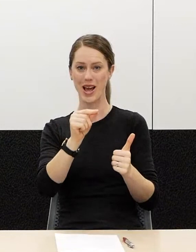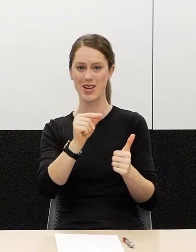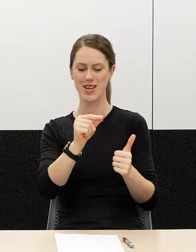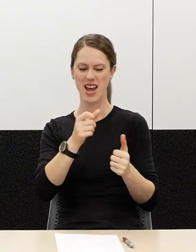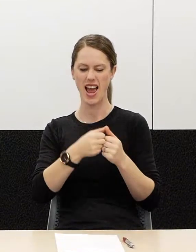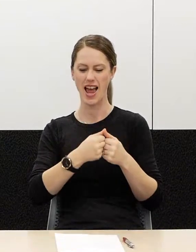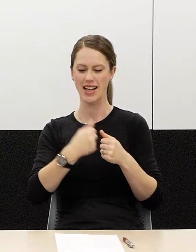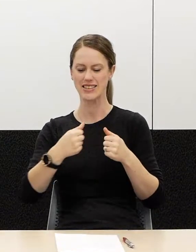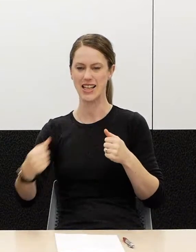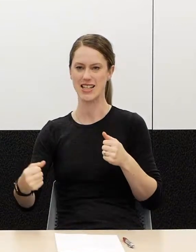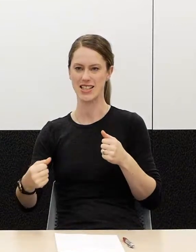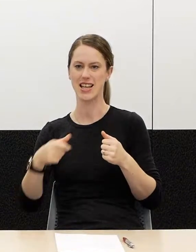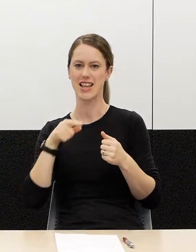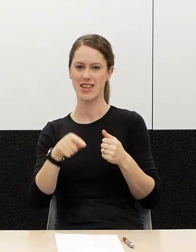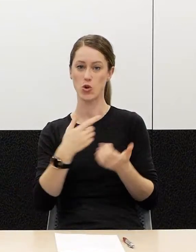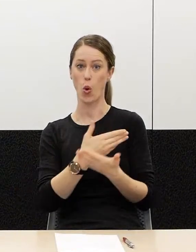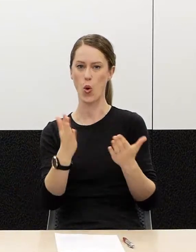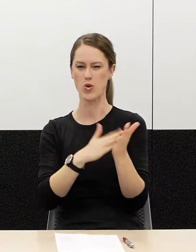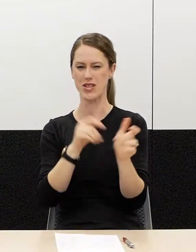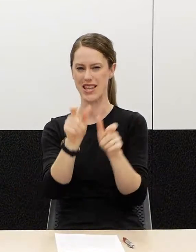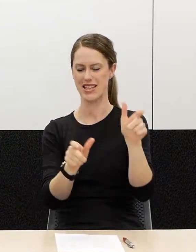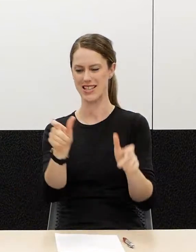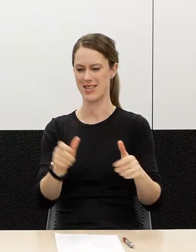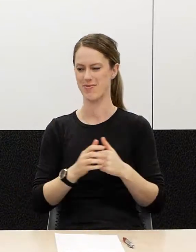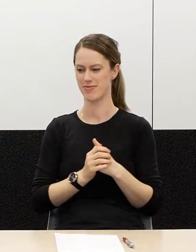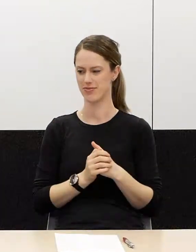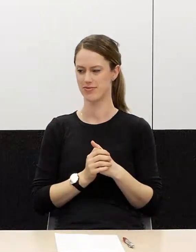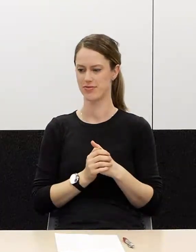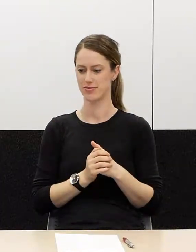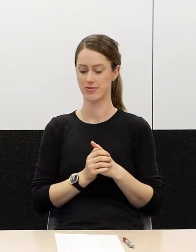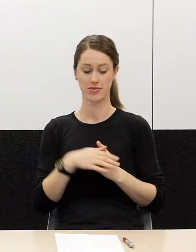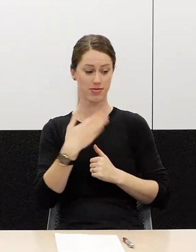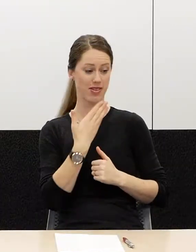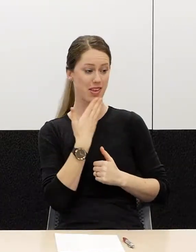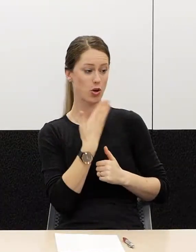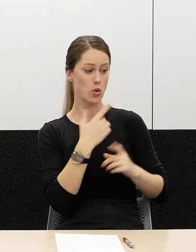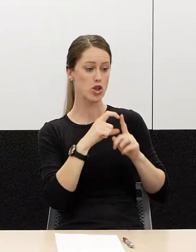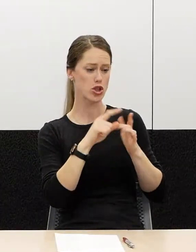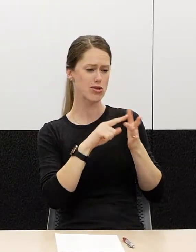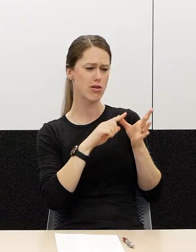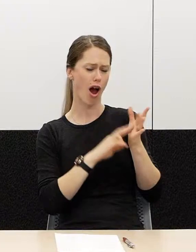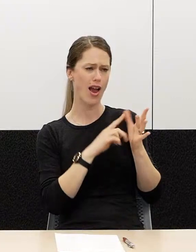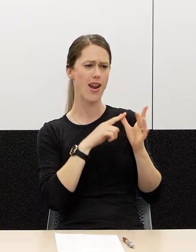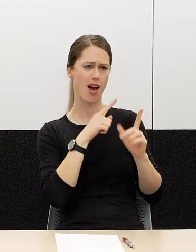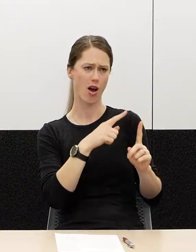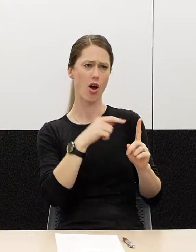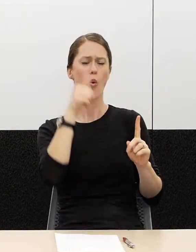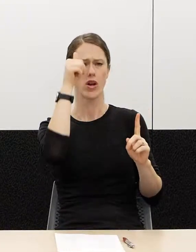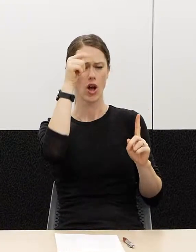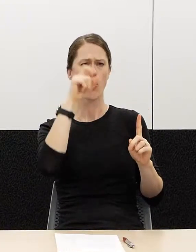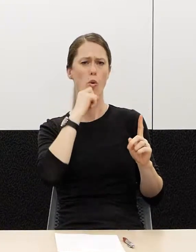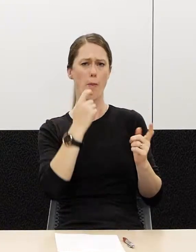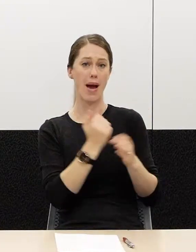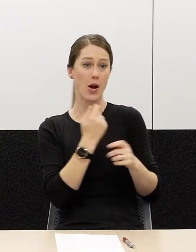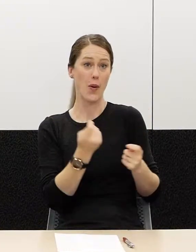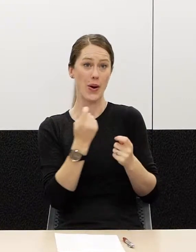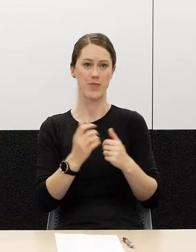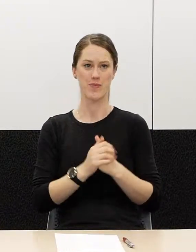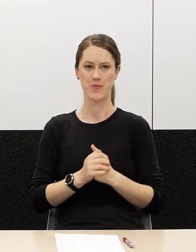of extend this to all New Zealanders. And to Diana, we know we're going to make it work.